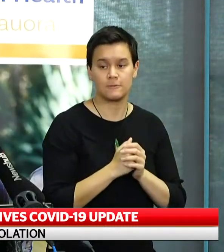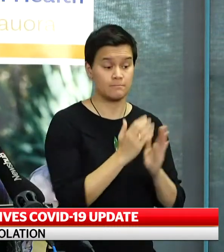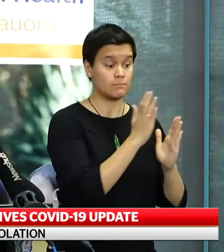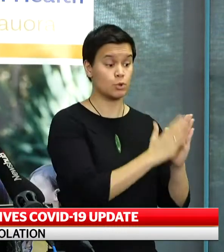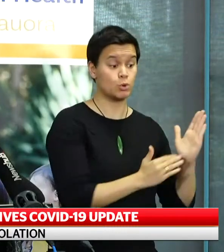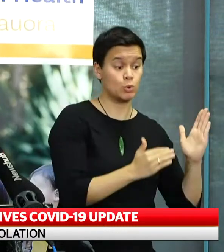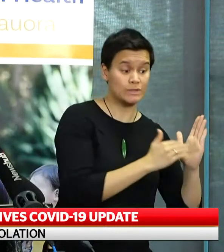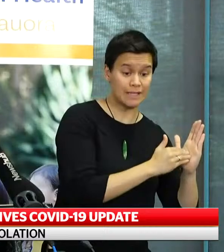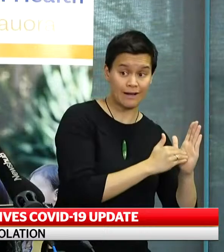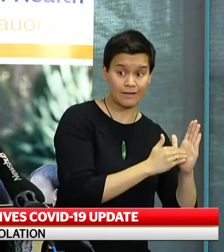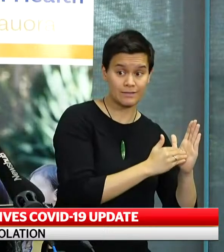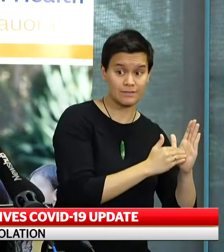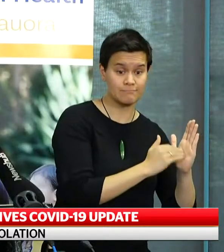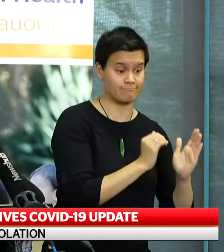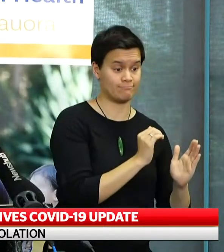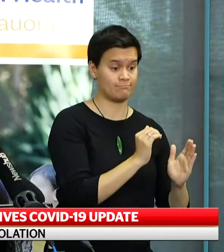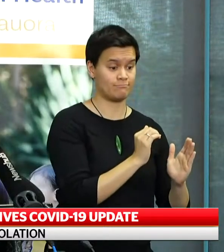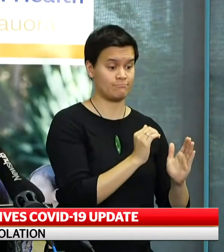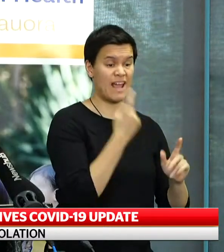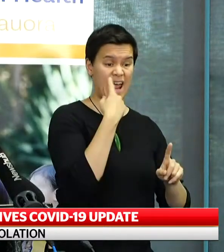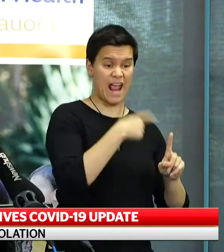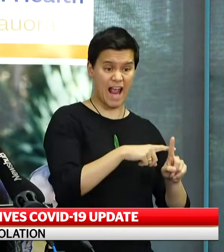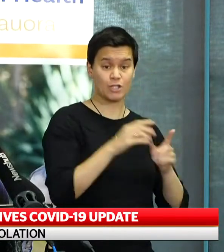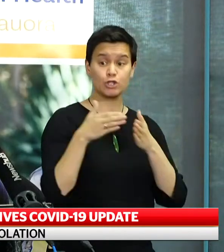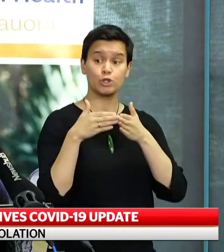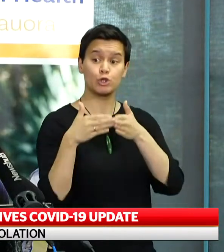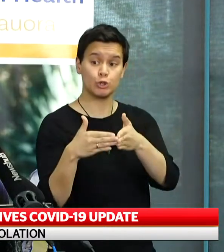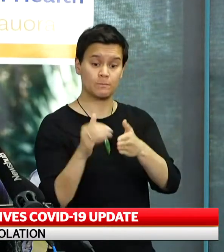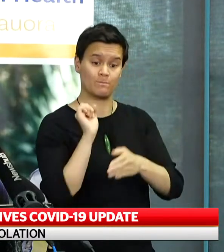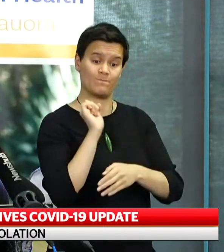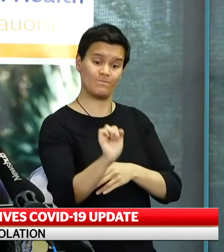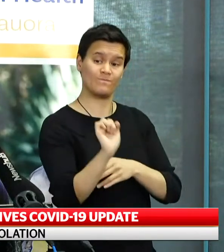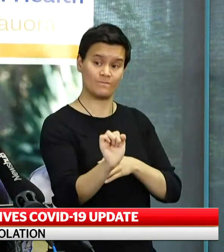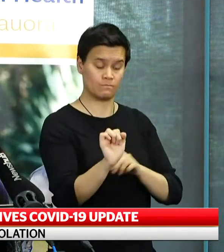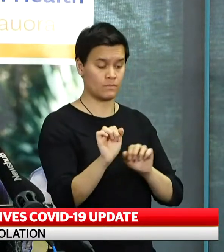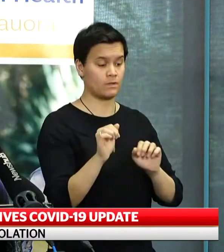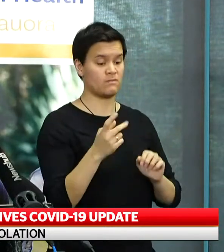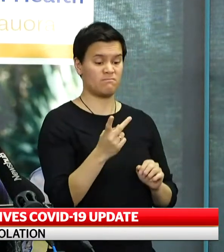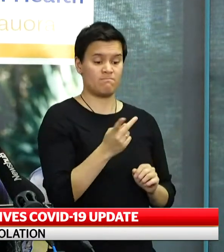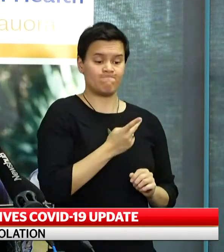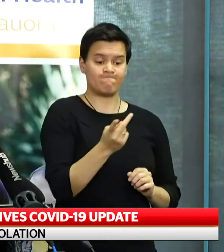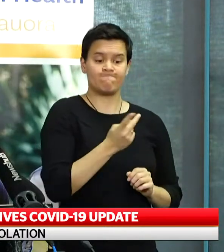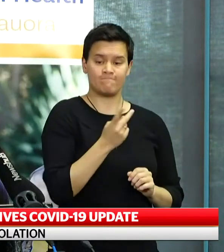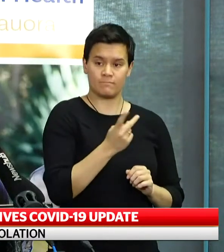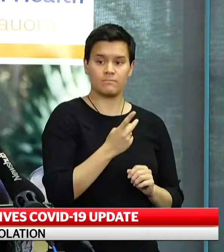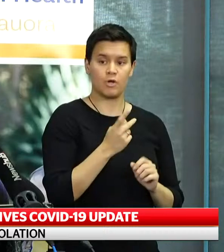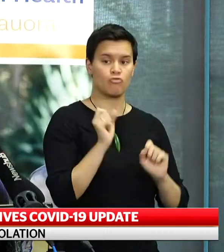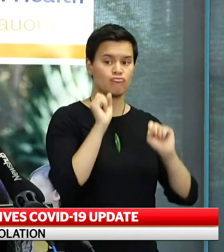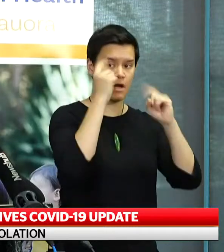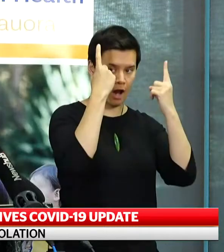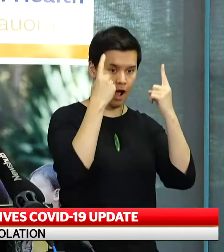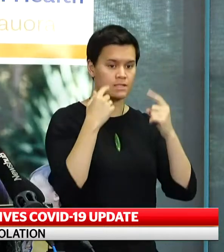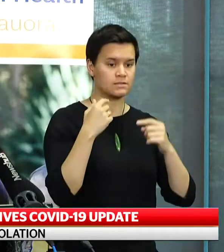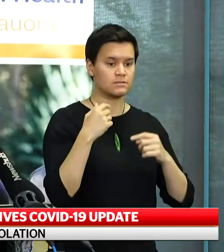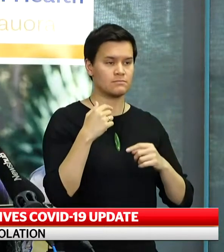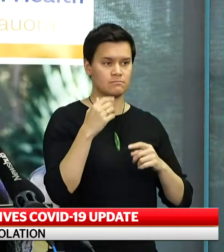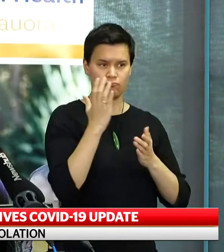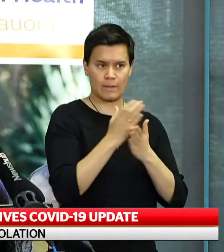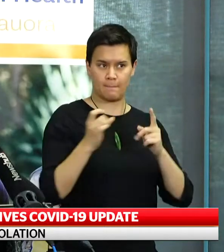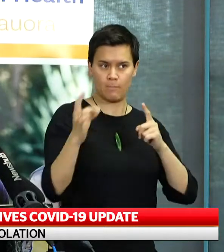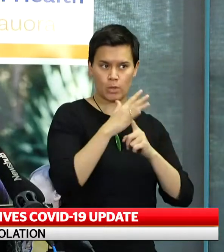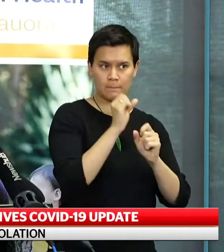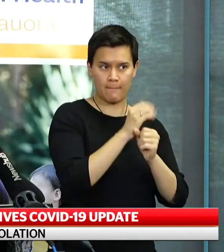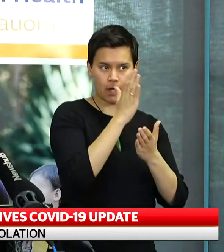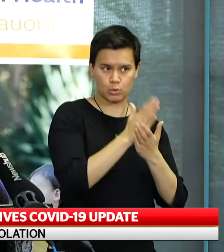Zealand and for those who own and work on the ships to ensure that replacement crew members are COVID-free when they join the ship.